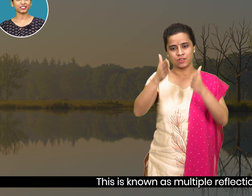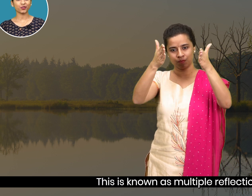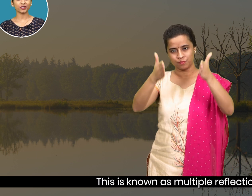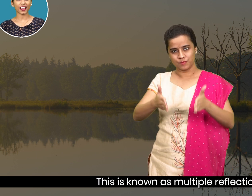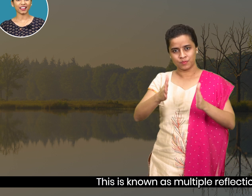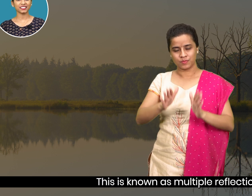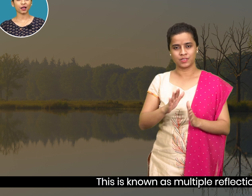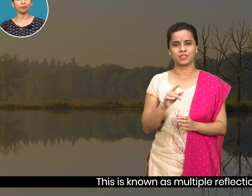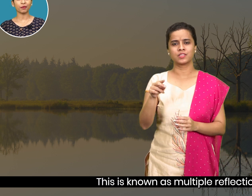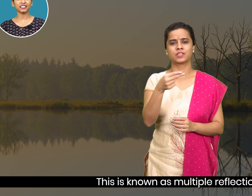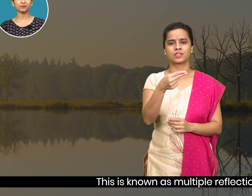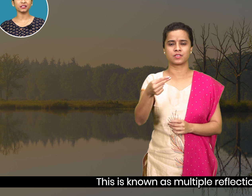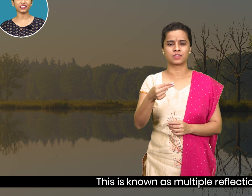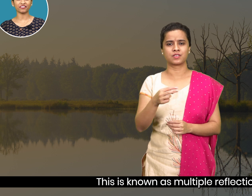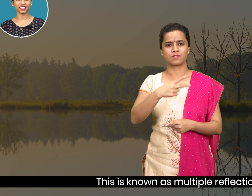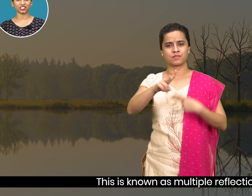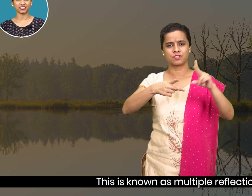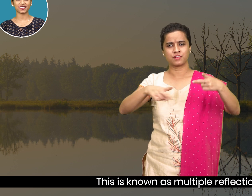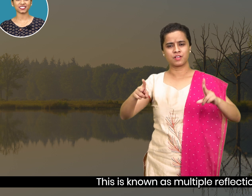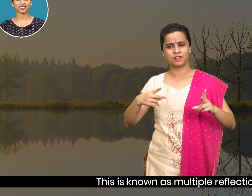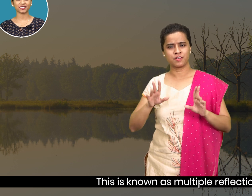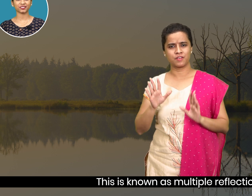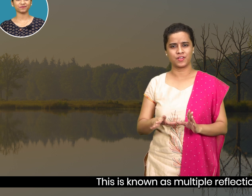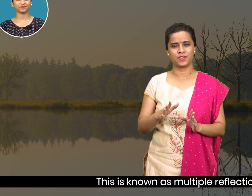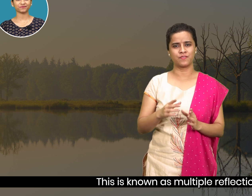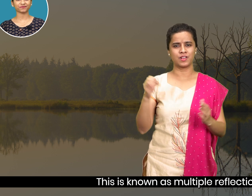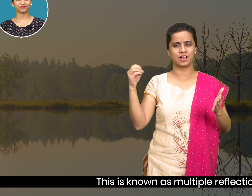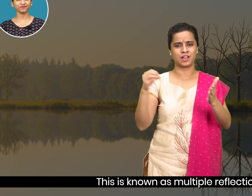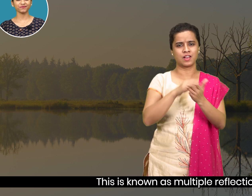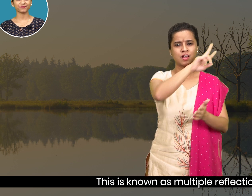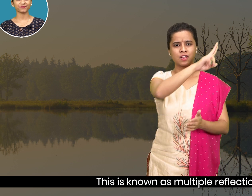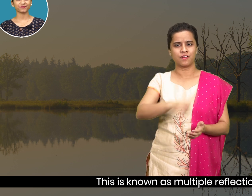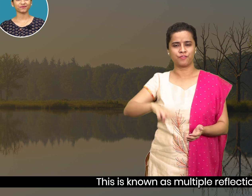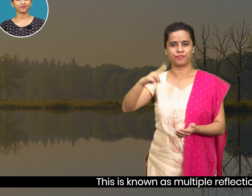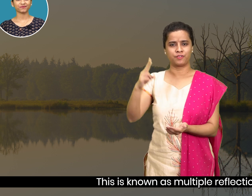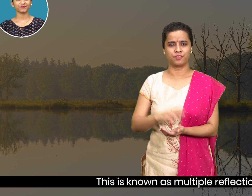This is known as multiple reflections.